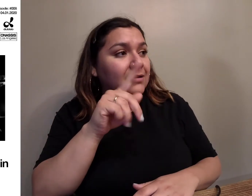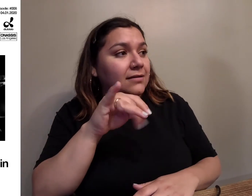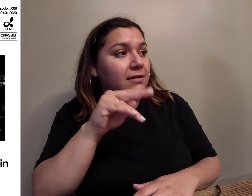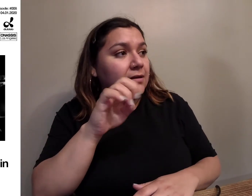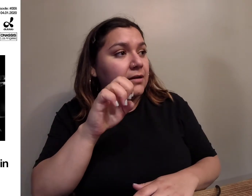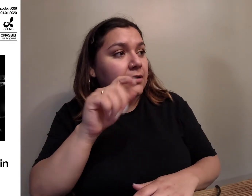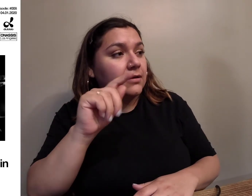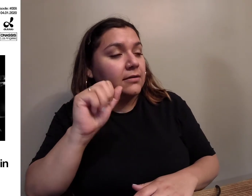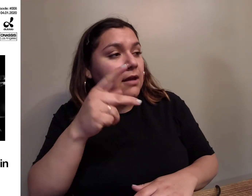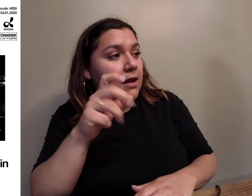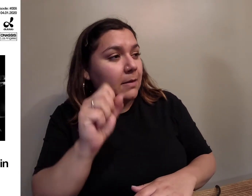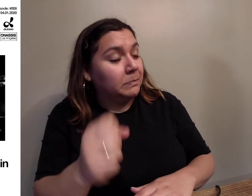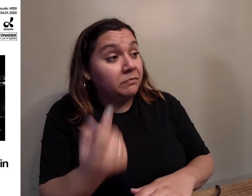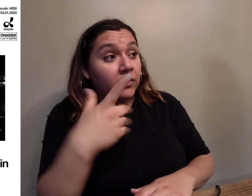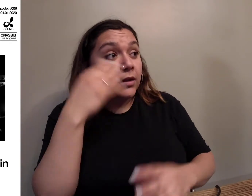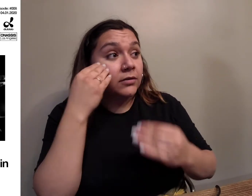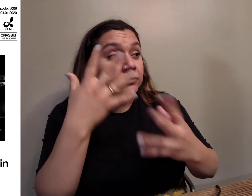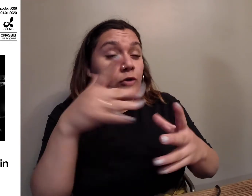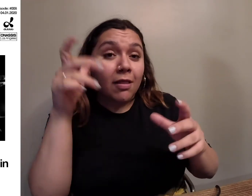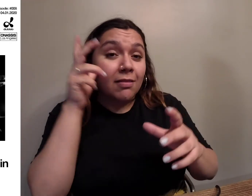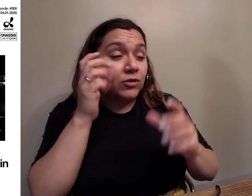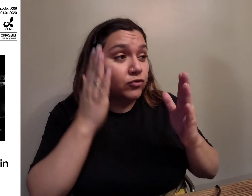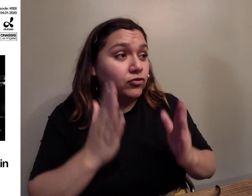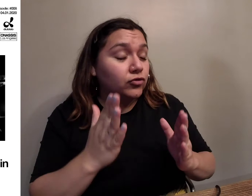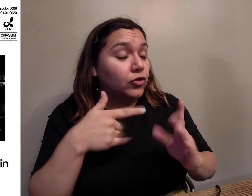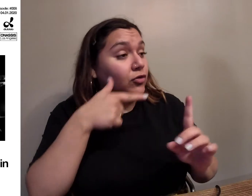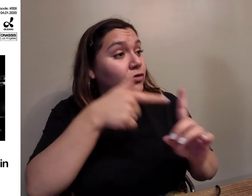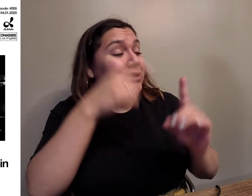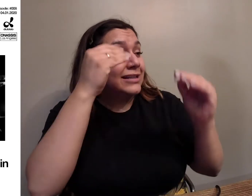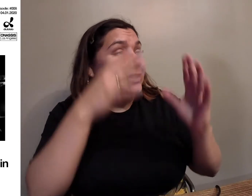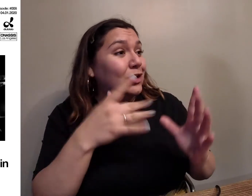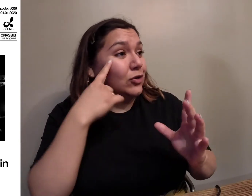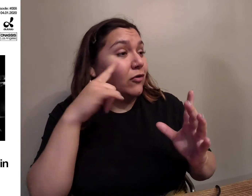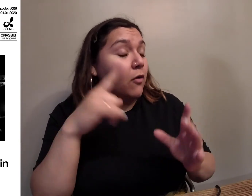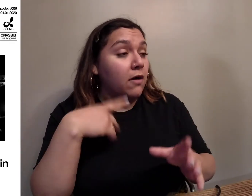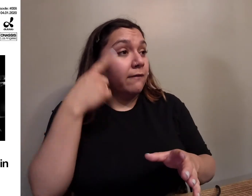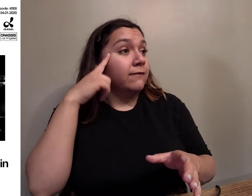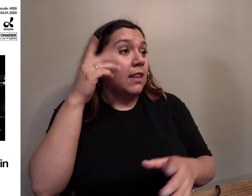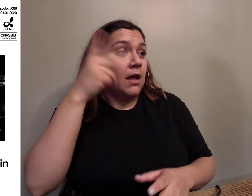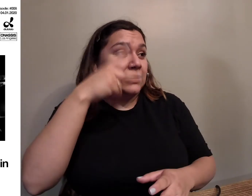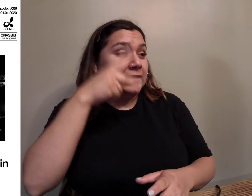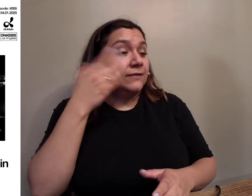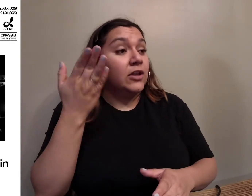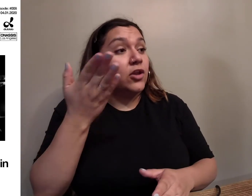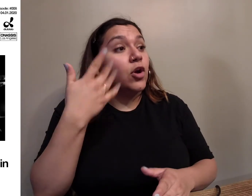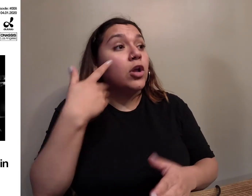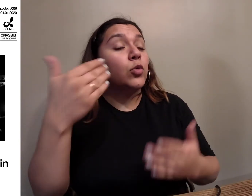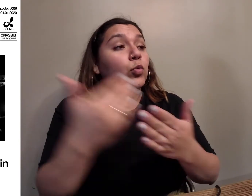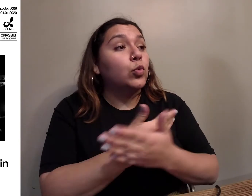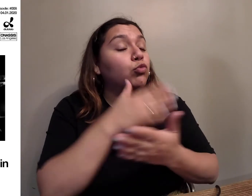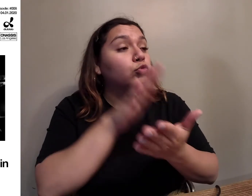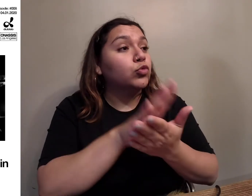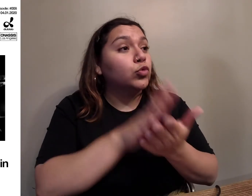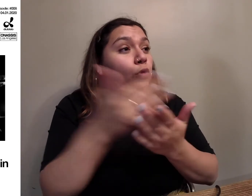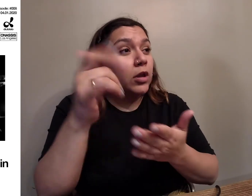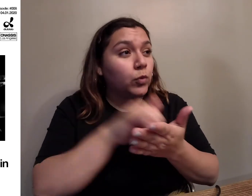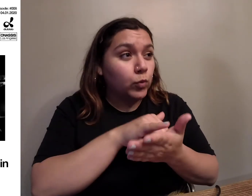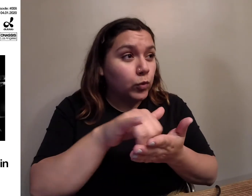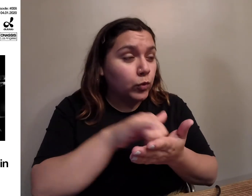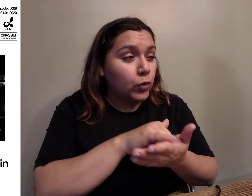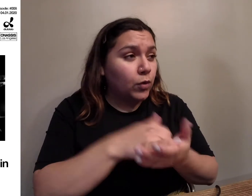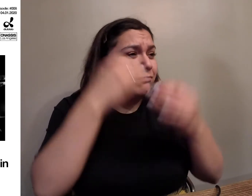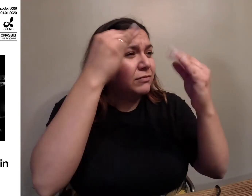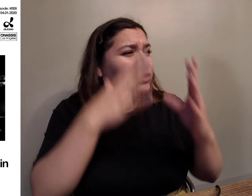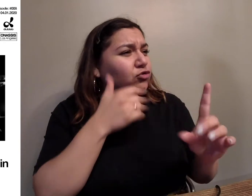that Simon Critchley is a professor of philosophy at the New School in New York. And what does a professor